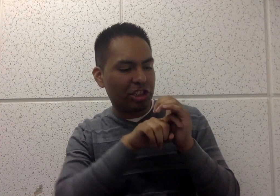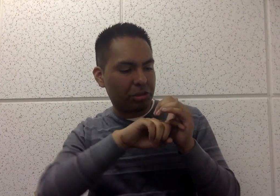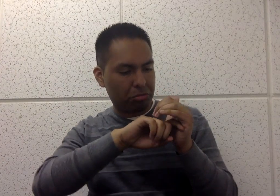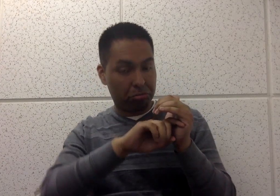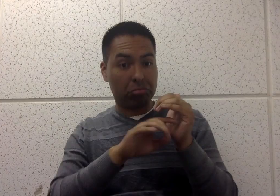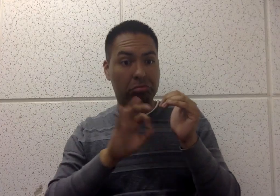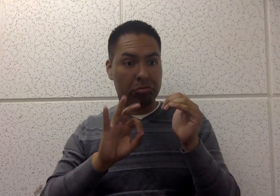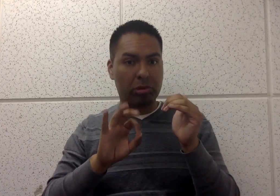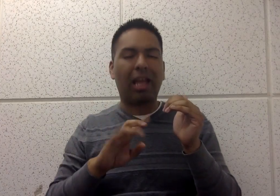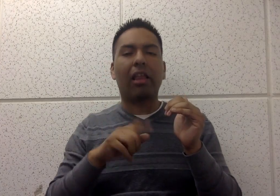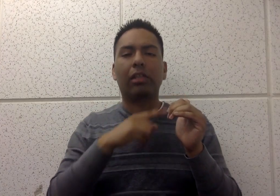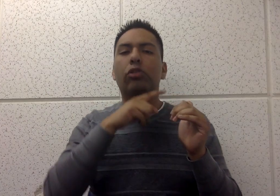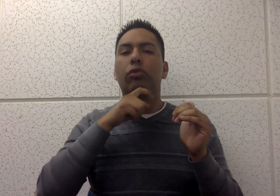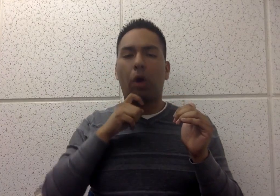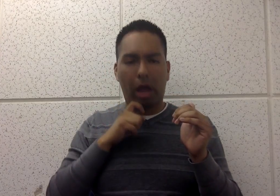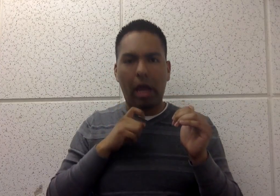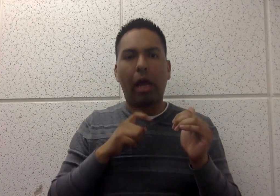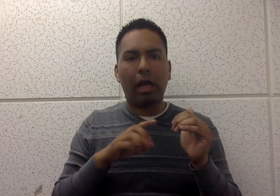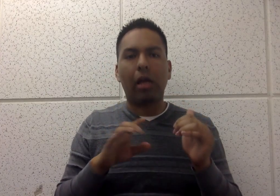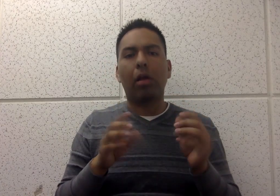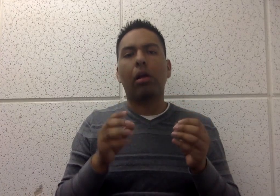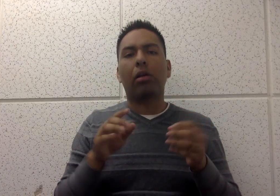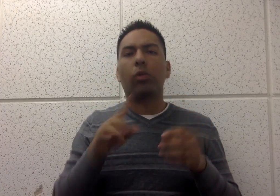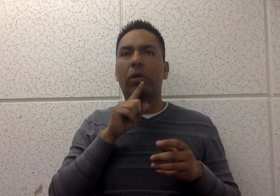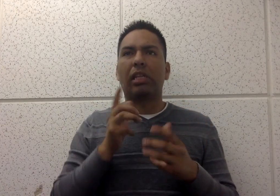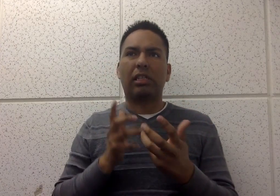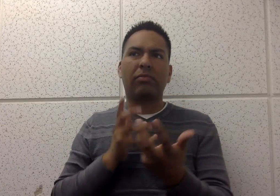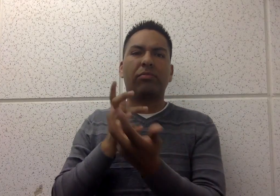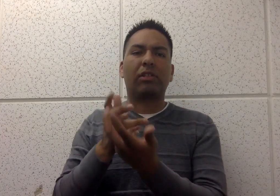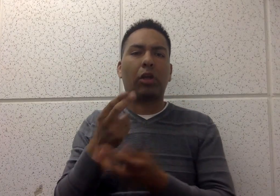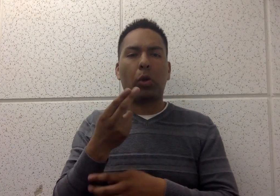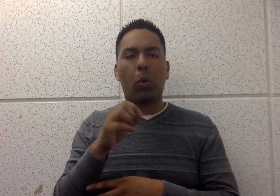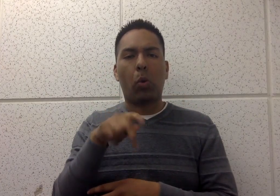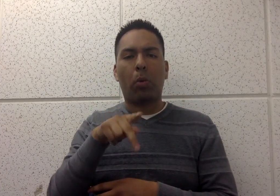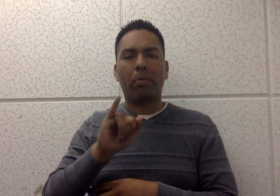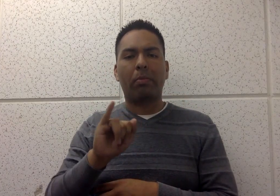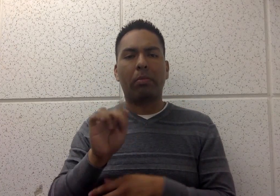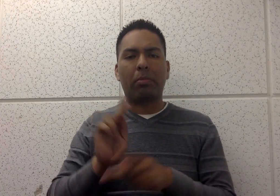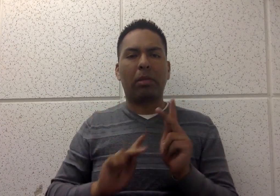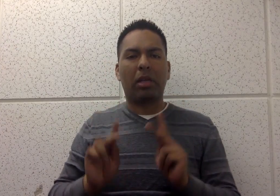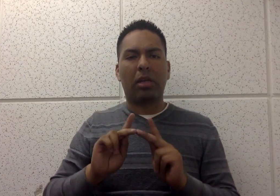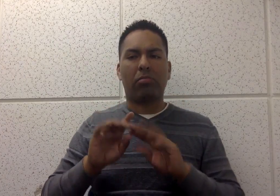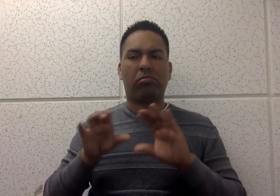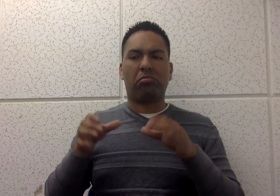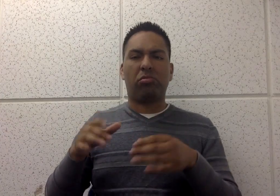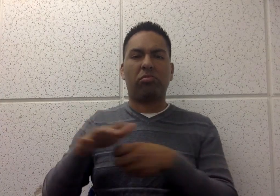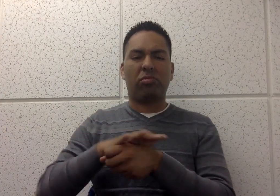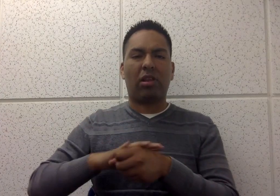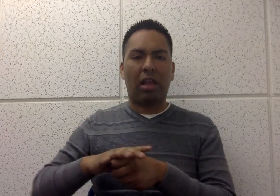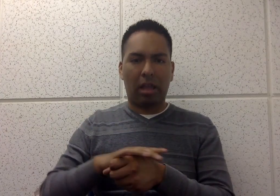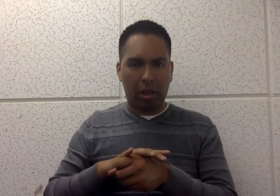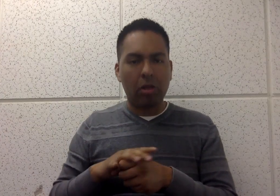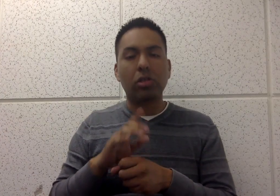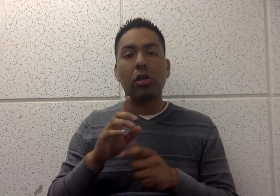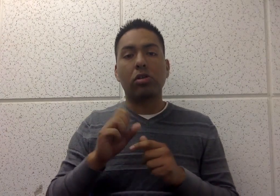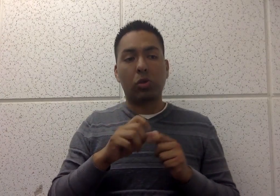Hopi people that are in that area. And the nest maintenance workers do that inside the nest, and then they come out of the nest carrying bits of